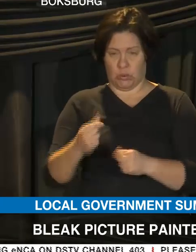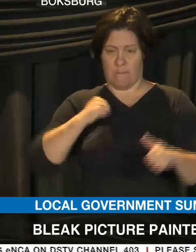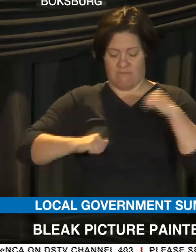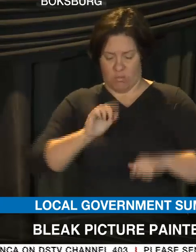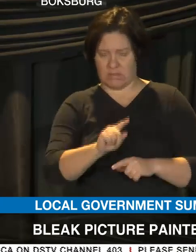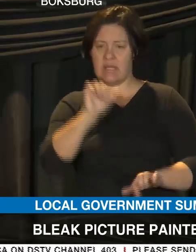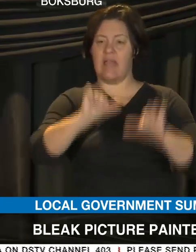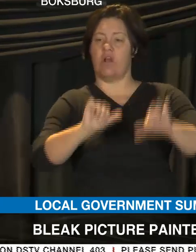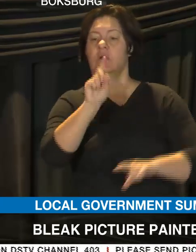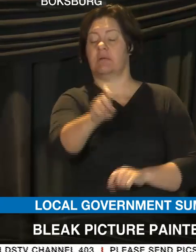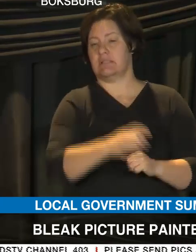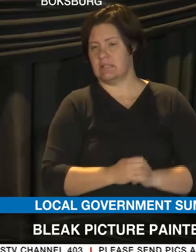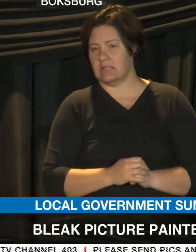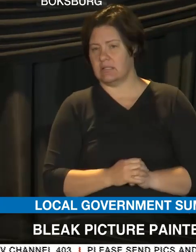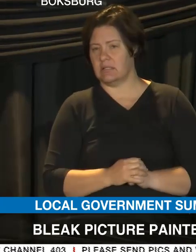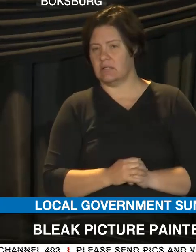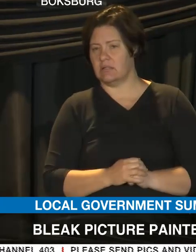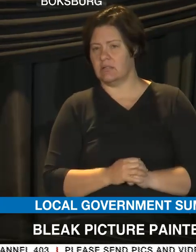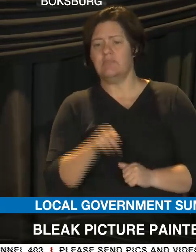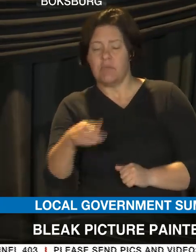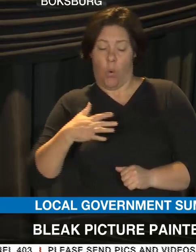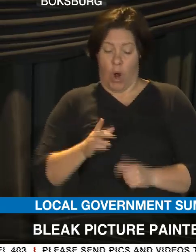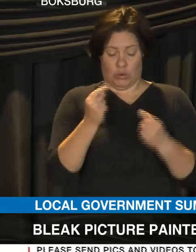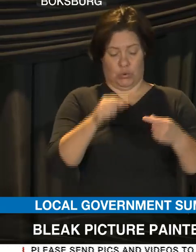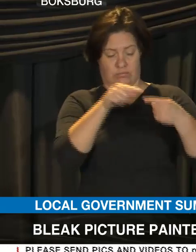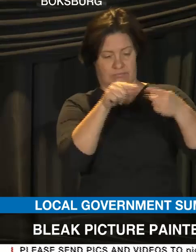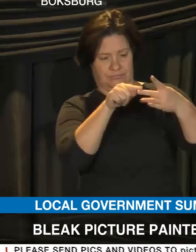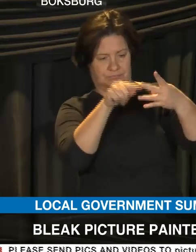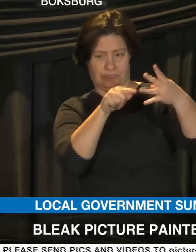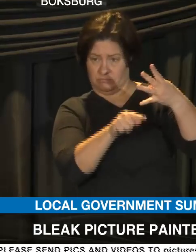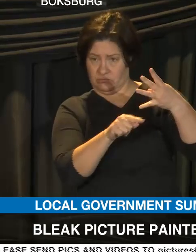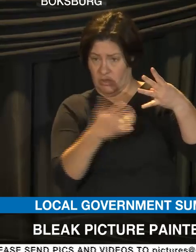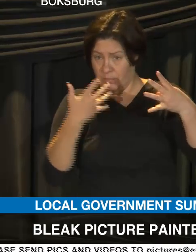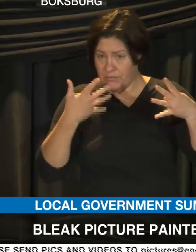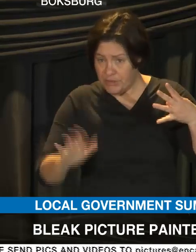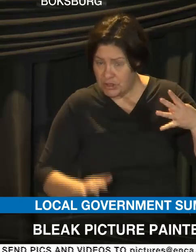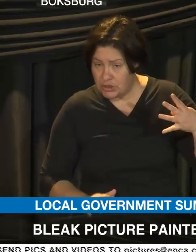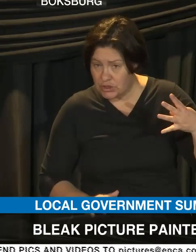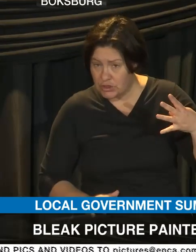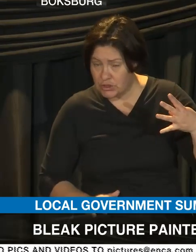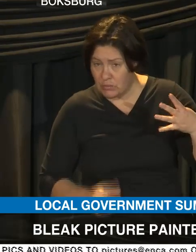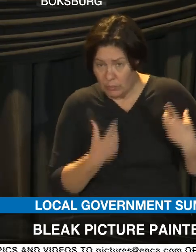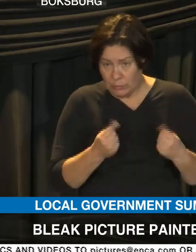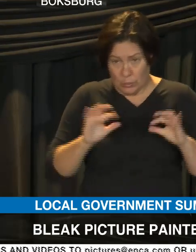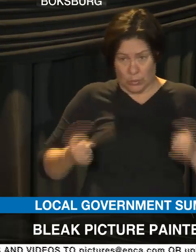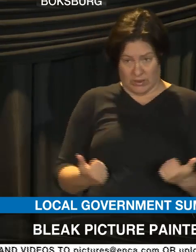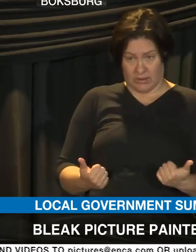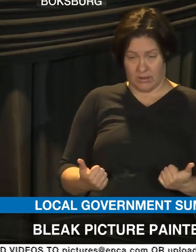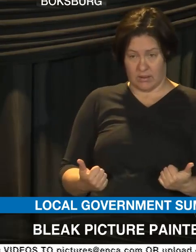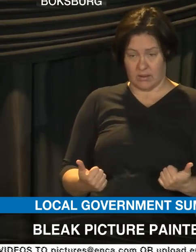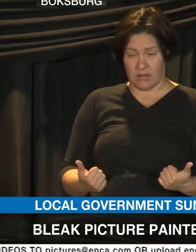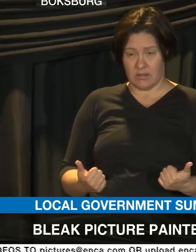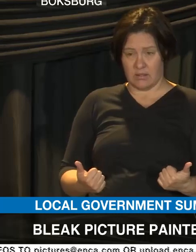issues that we prioritize, we need to be asking ourselves, have we performed well? And are